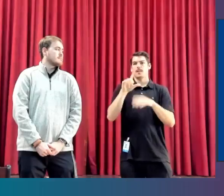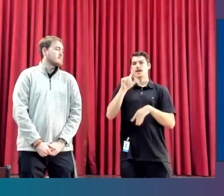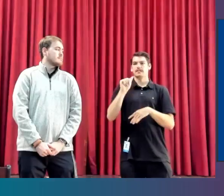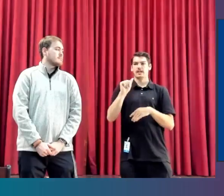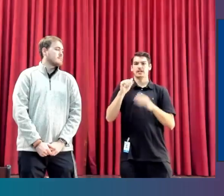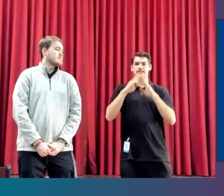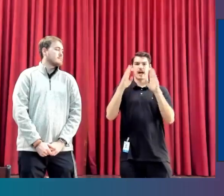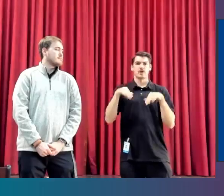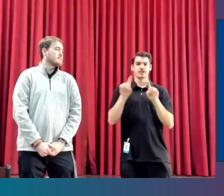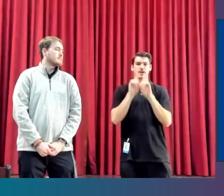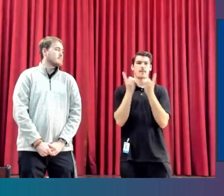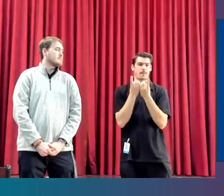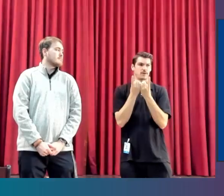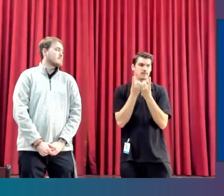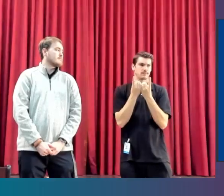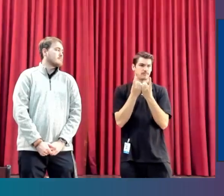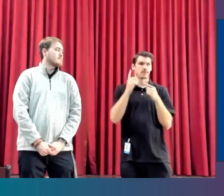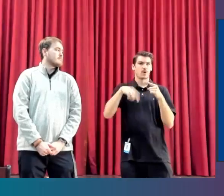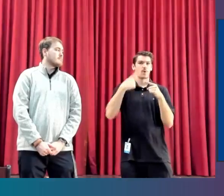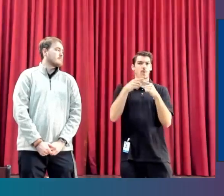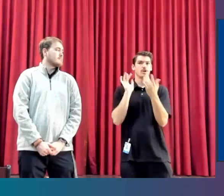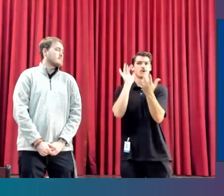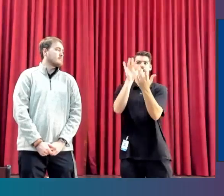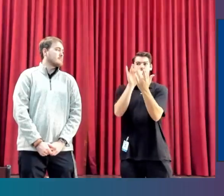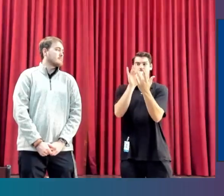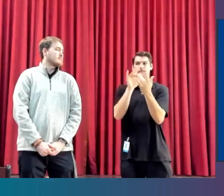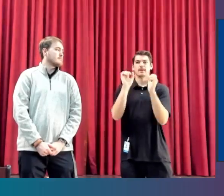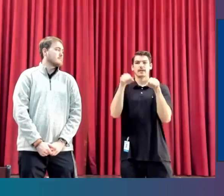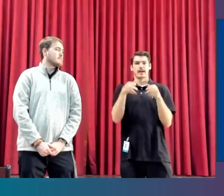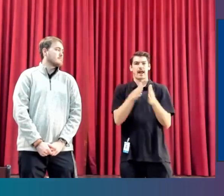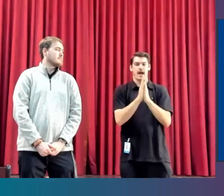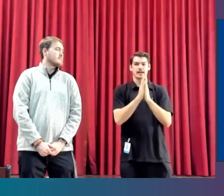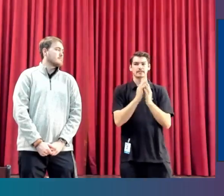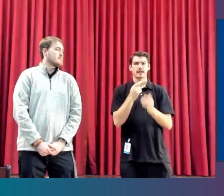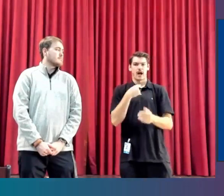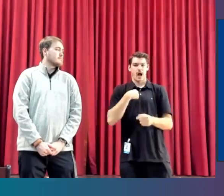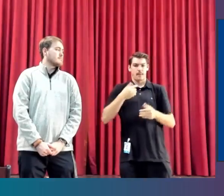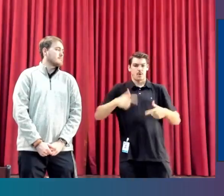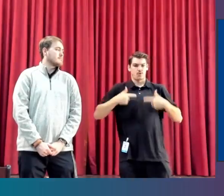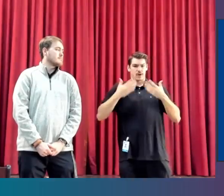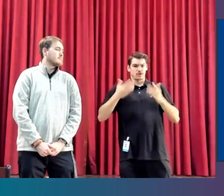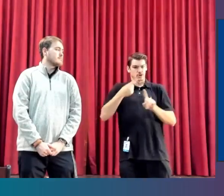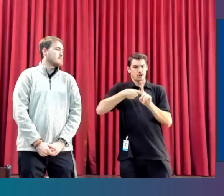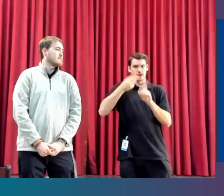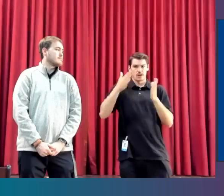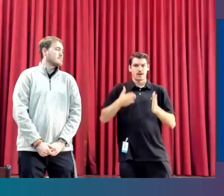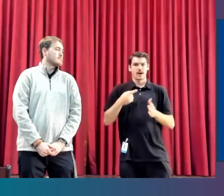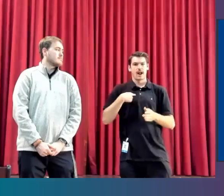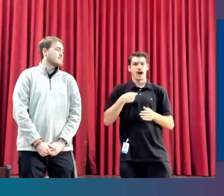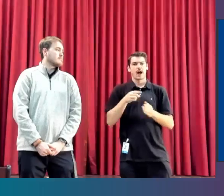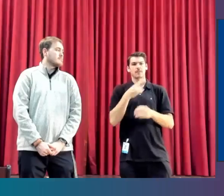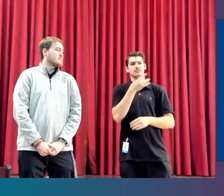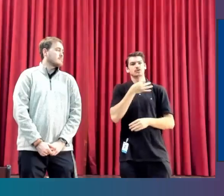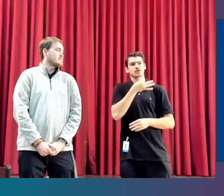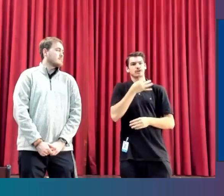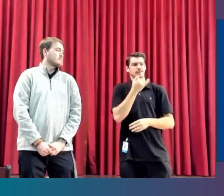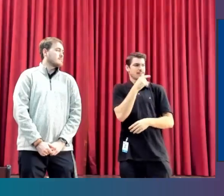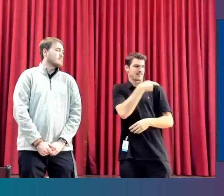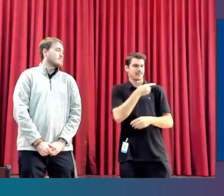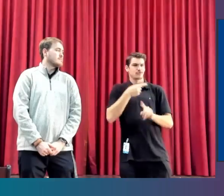Department. And when you call them, you can ask and you can say, hey, I'm a renter and I want to know, is this rent increase